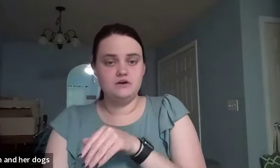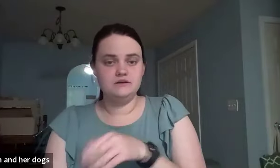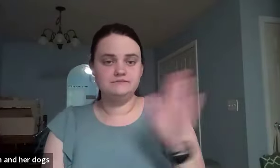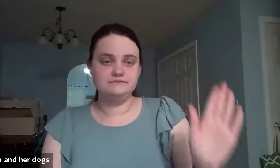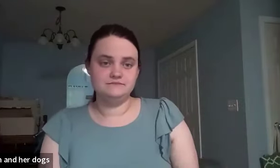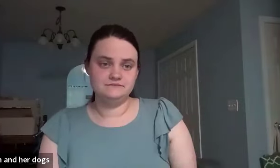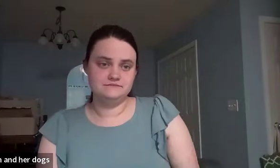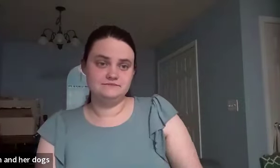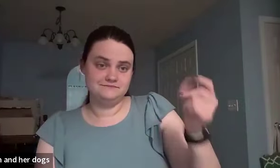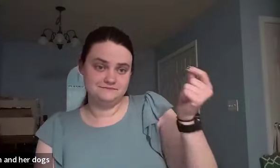dog,